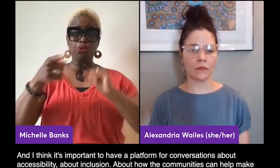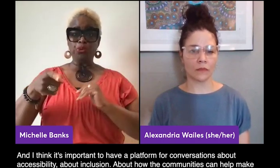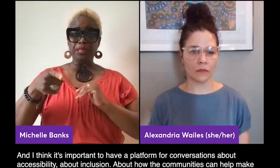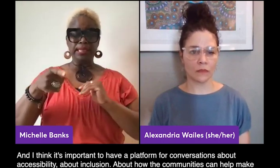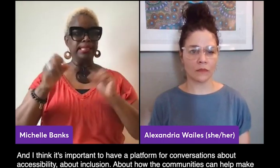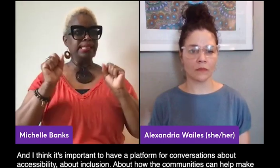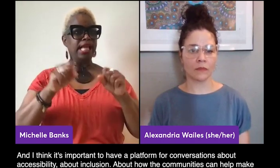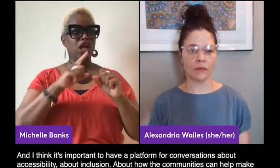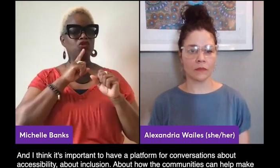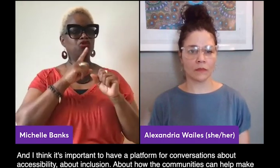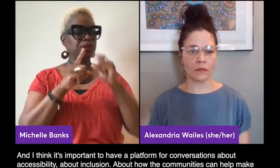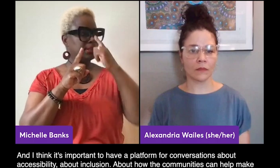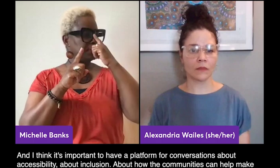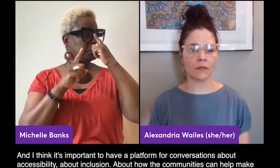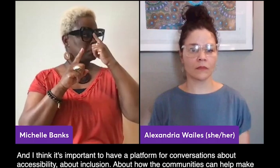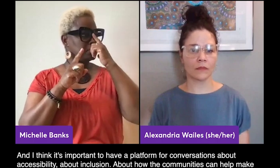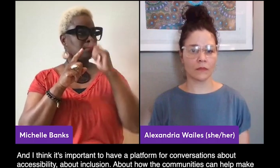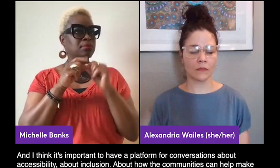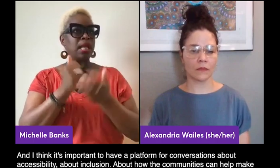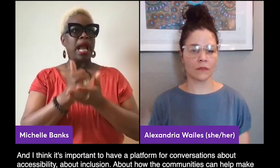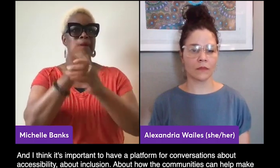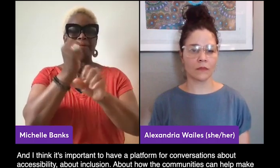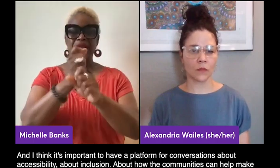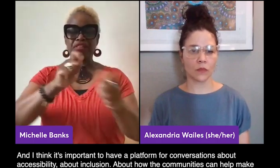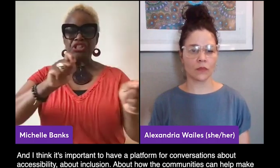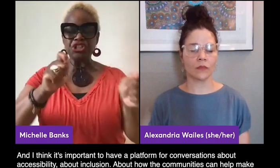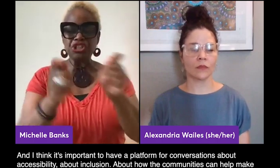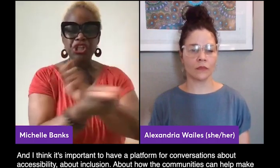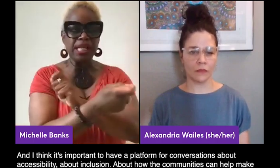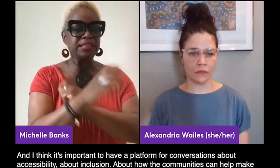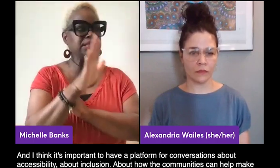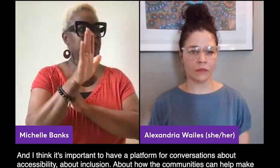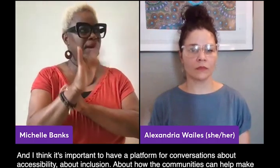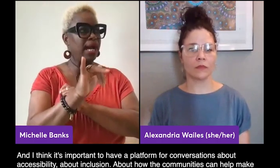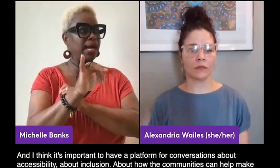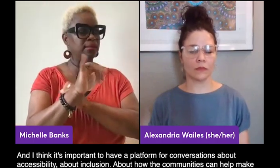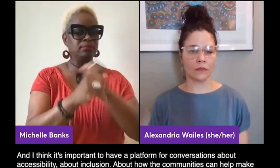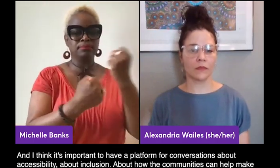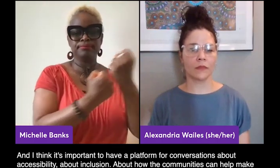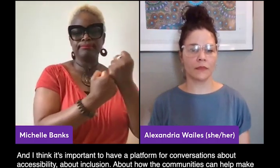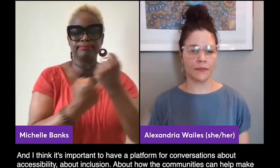about inclusion, about how the communities can help